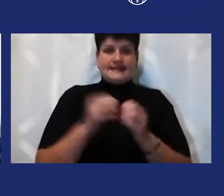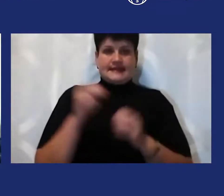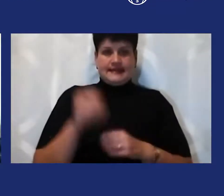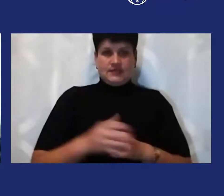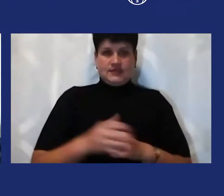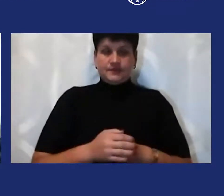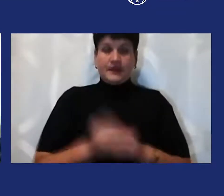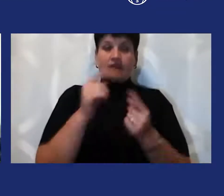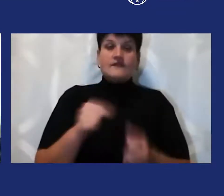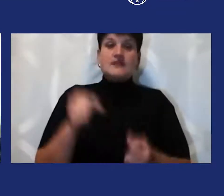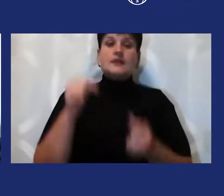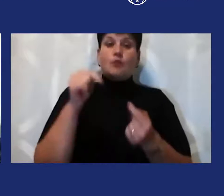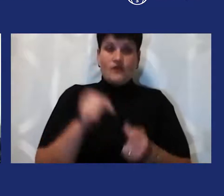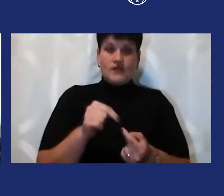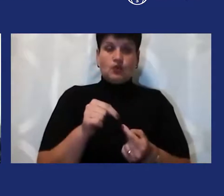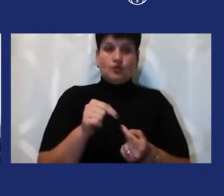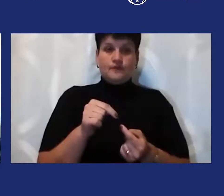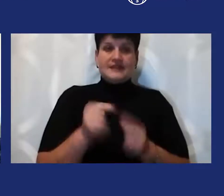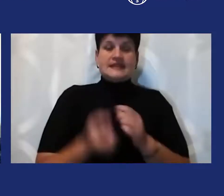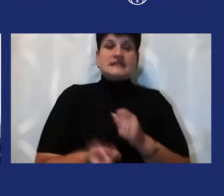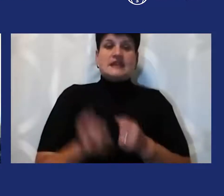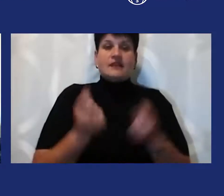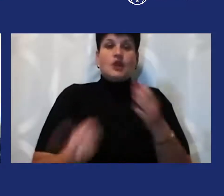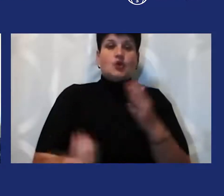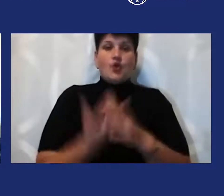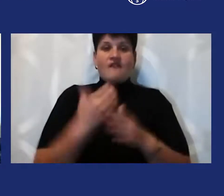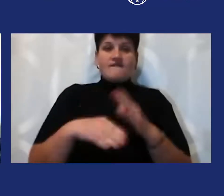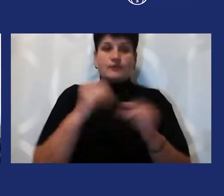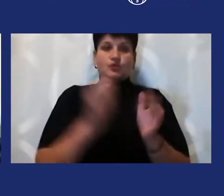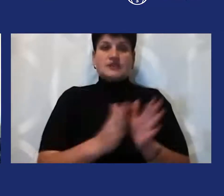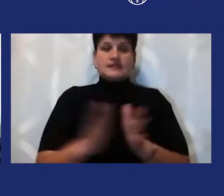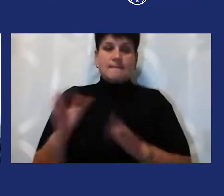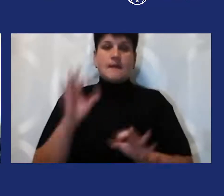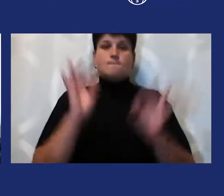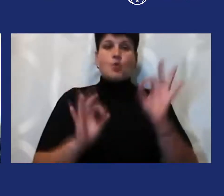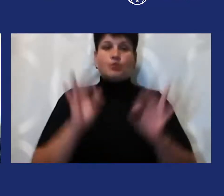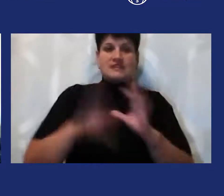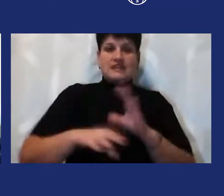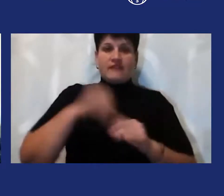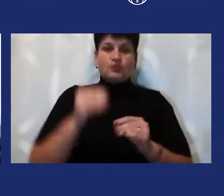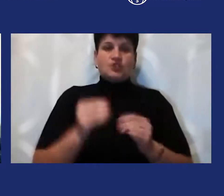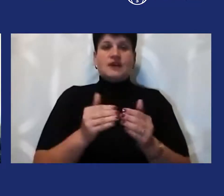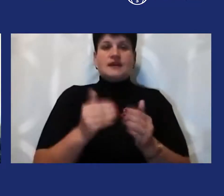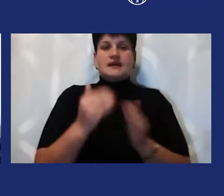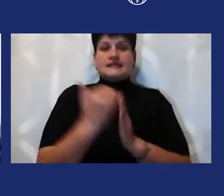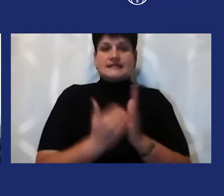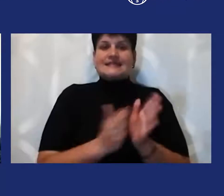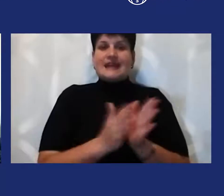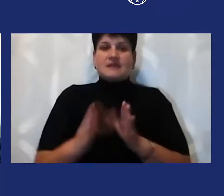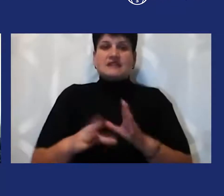10,000 voters. And in addition to it, we have introduced